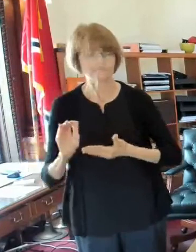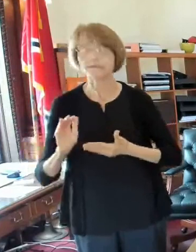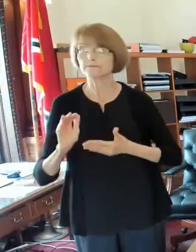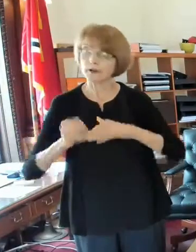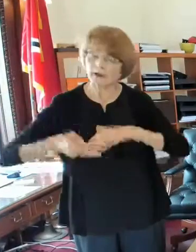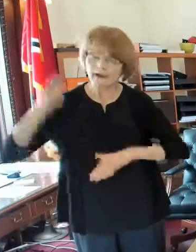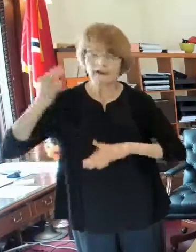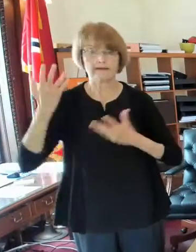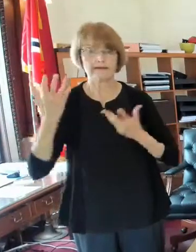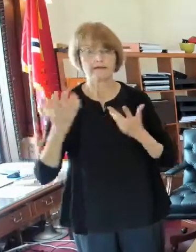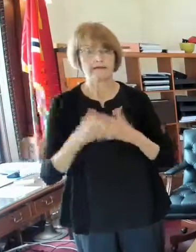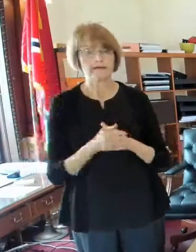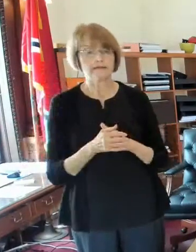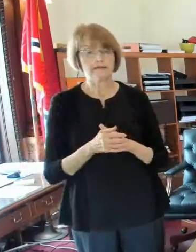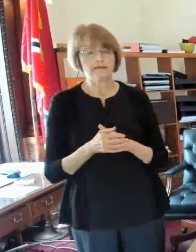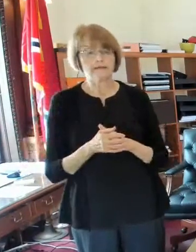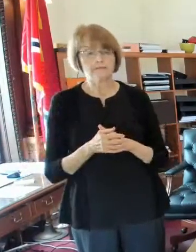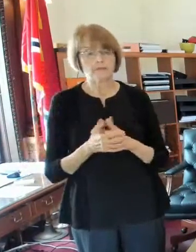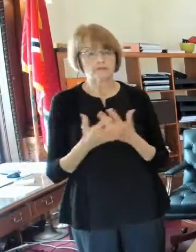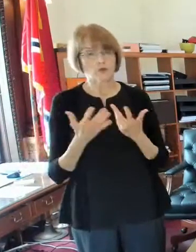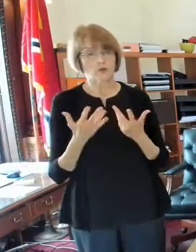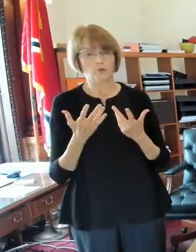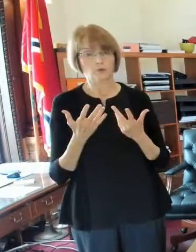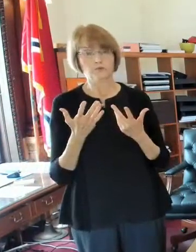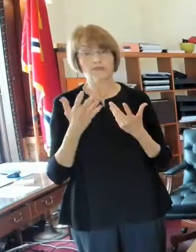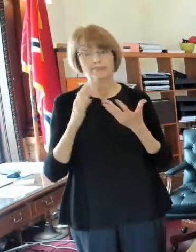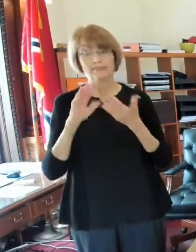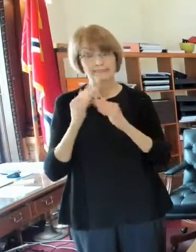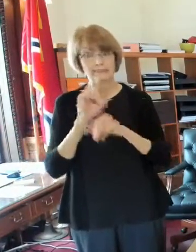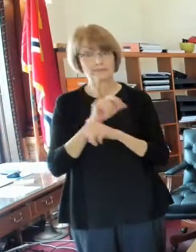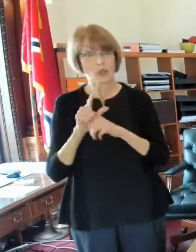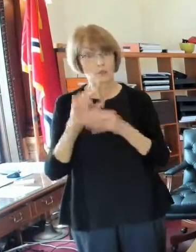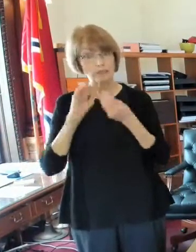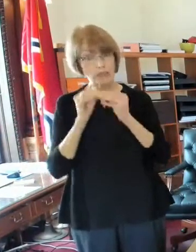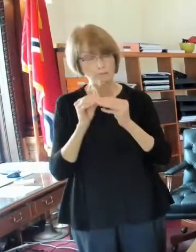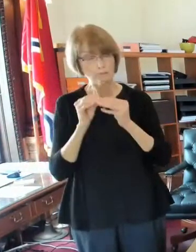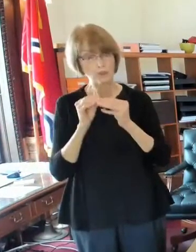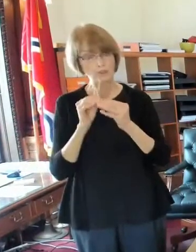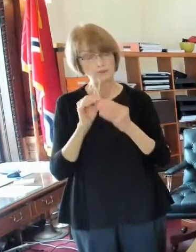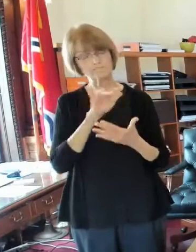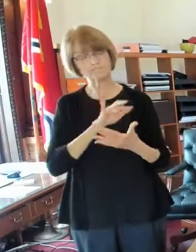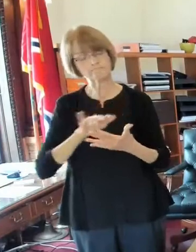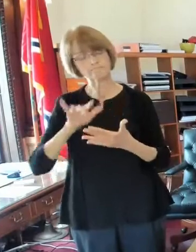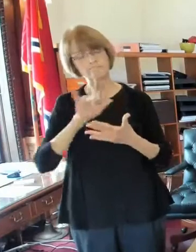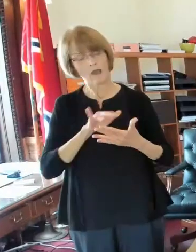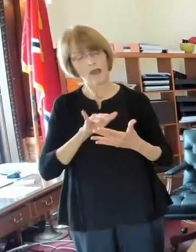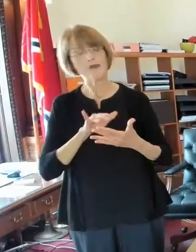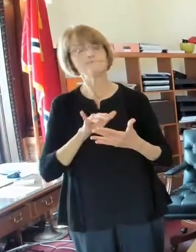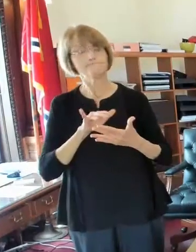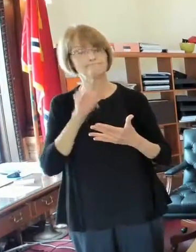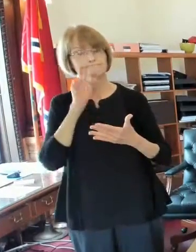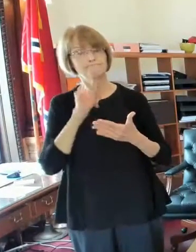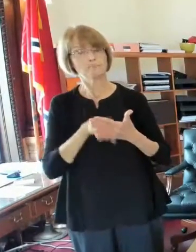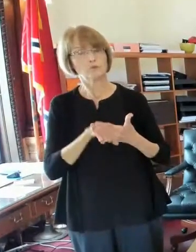What we know in looking at our numbers for the city of St. Louis is that